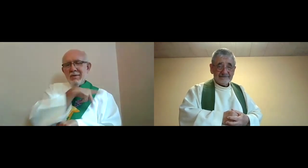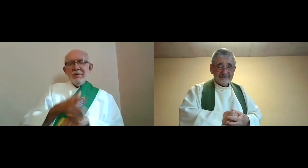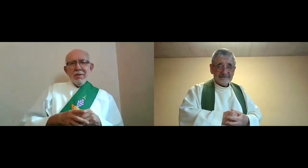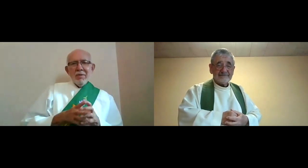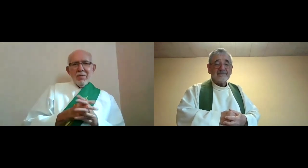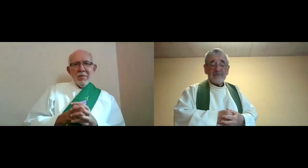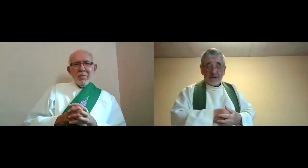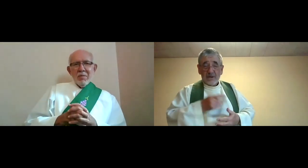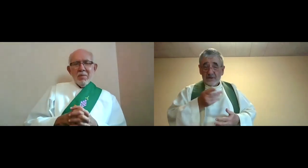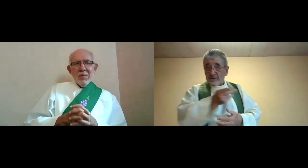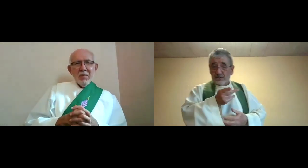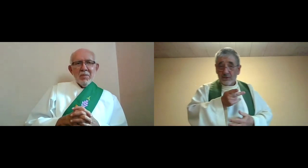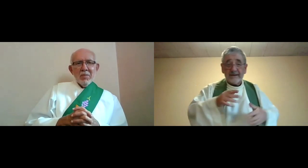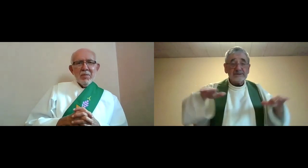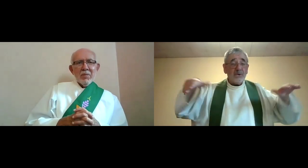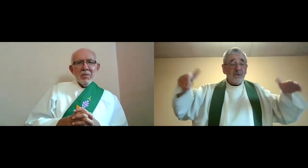known as Deacon Pat.